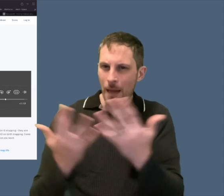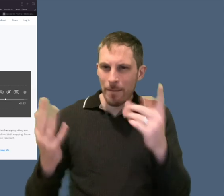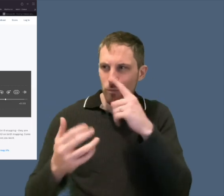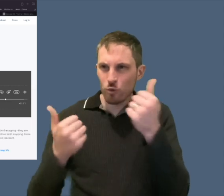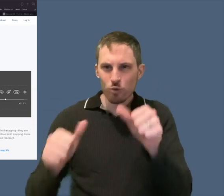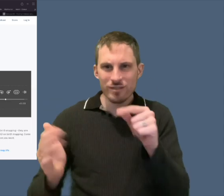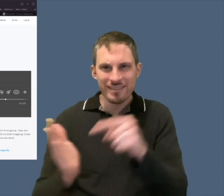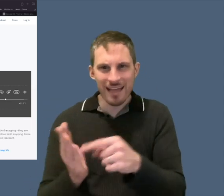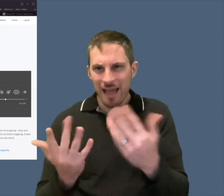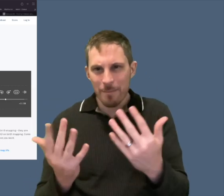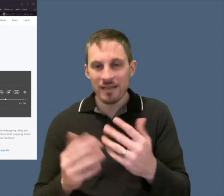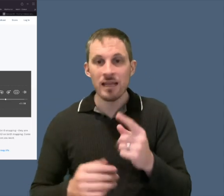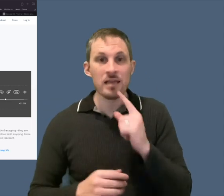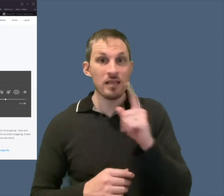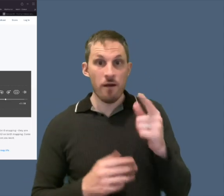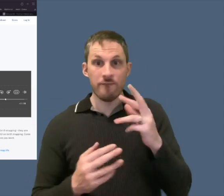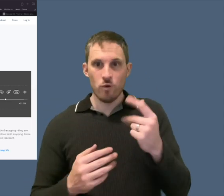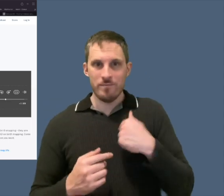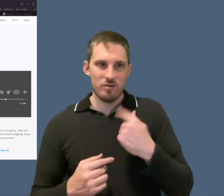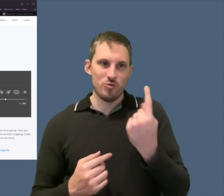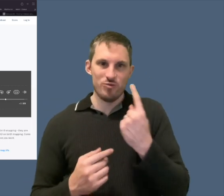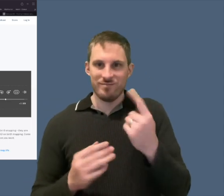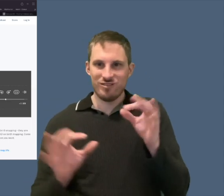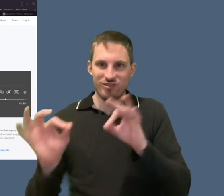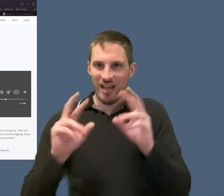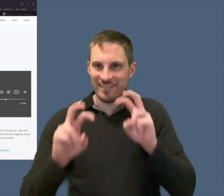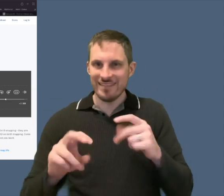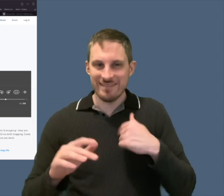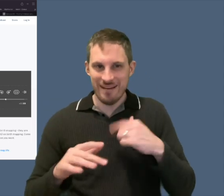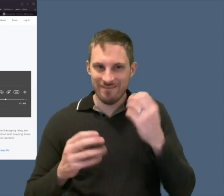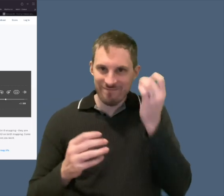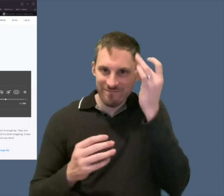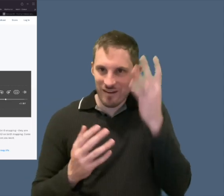who's doing a science thing, I haven't kept the statistics on this.